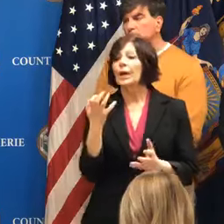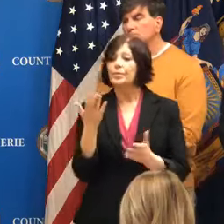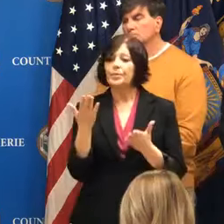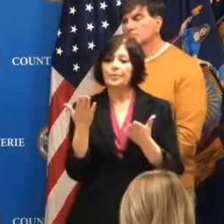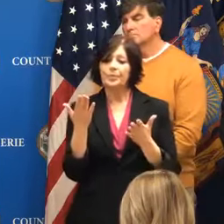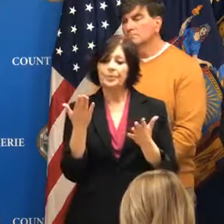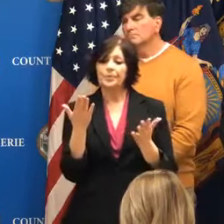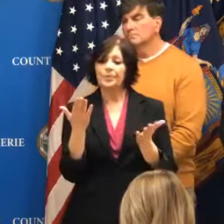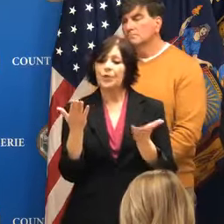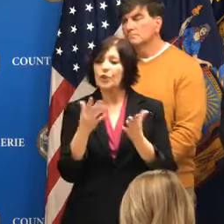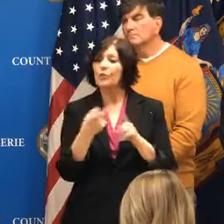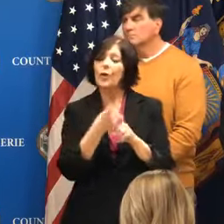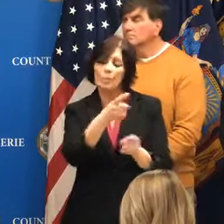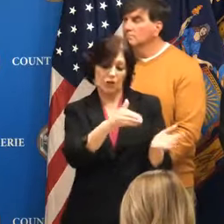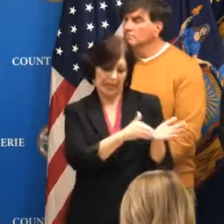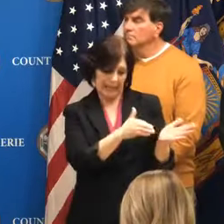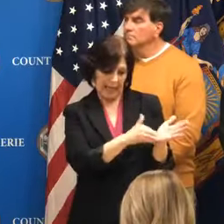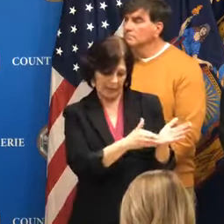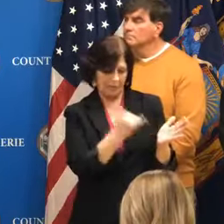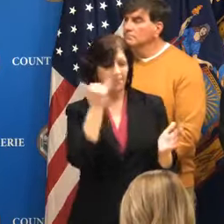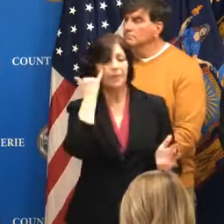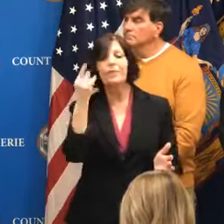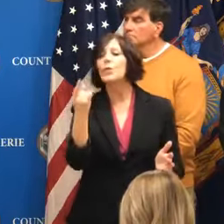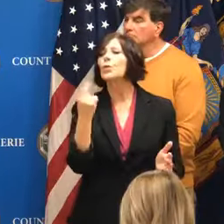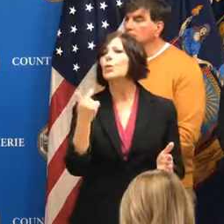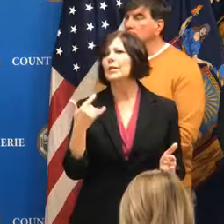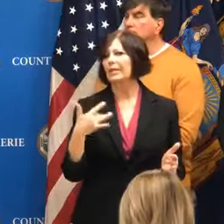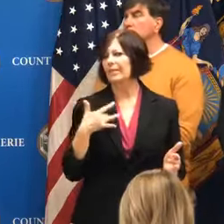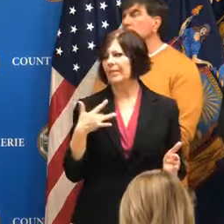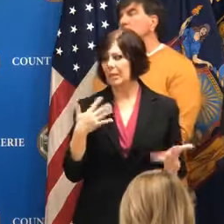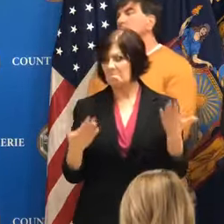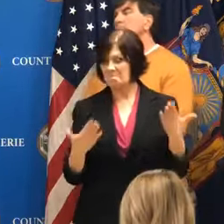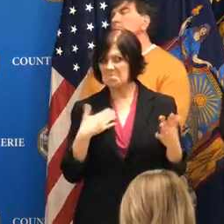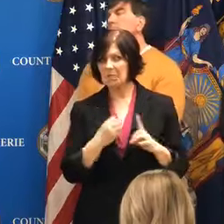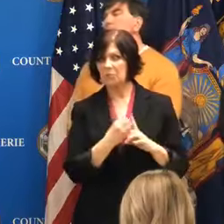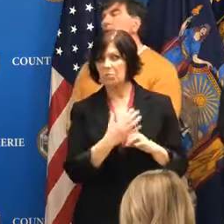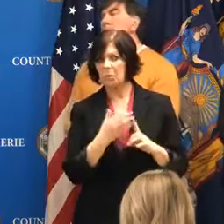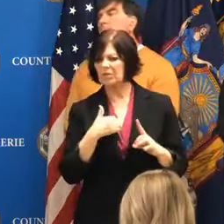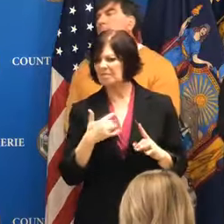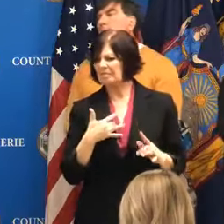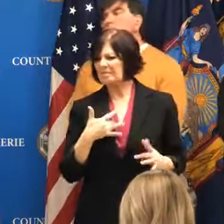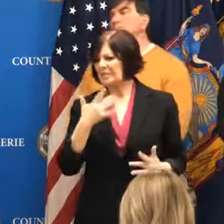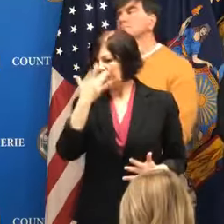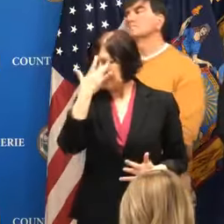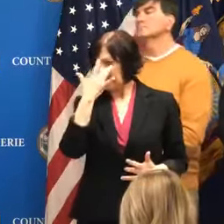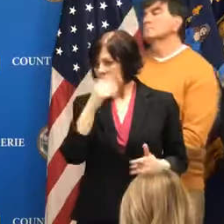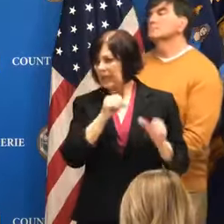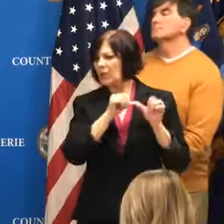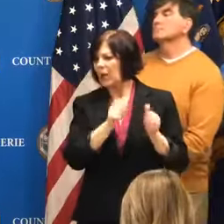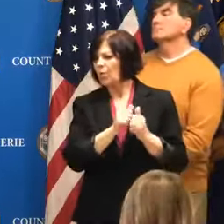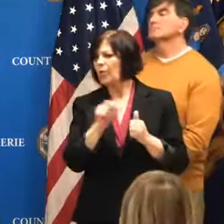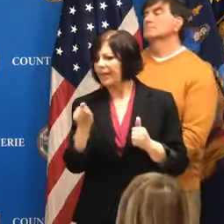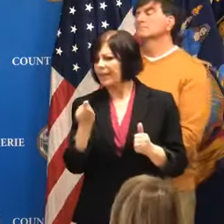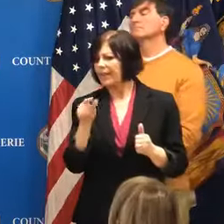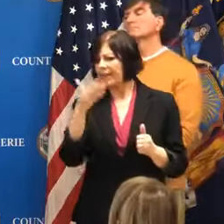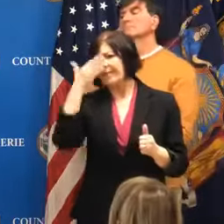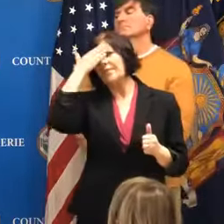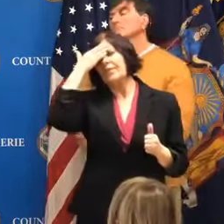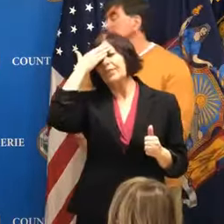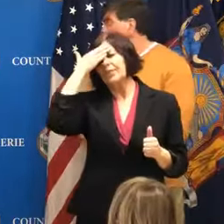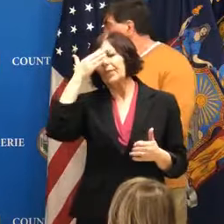physician, if you're suspicious that you have been exposed or you have some symptoms consistent with COVID-19, if